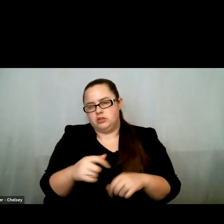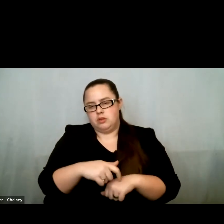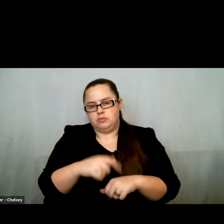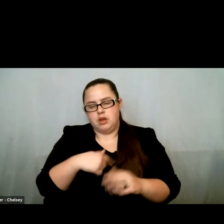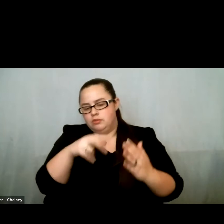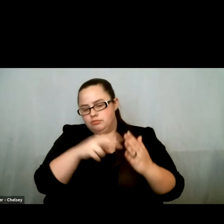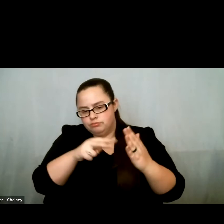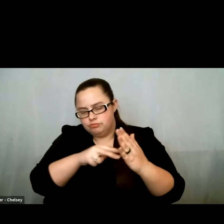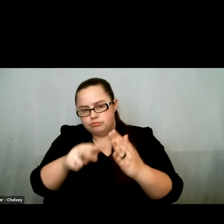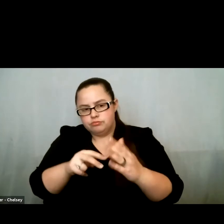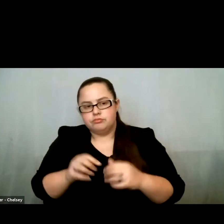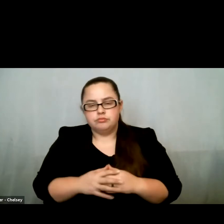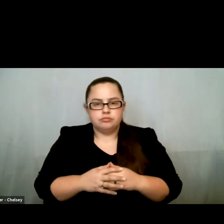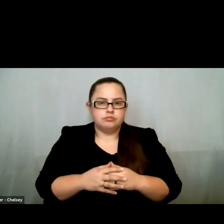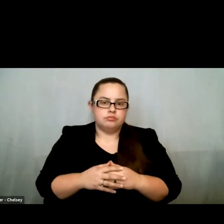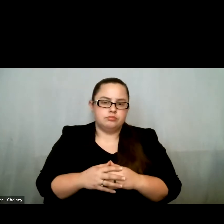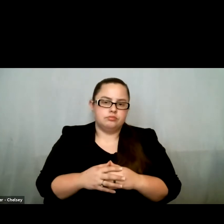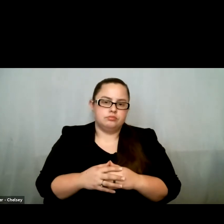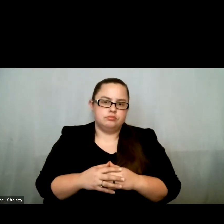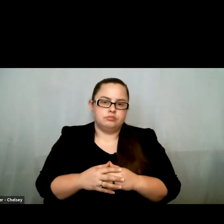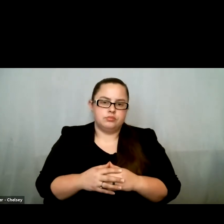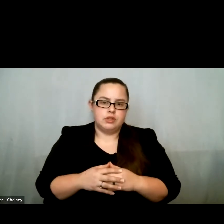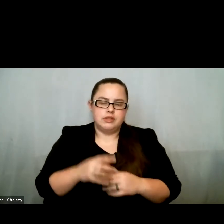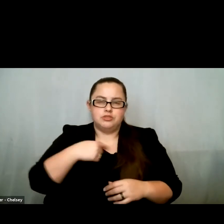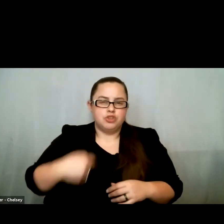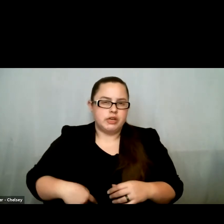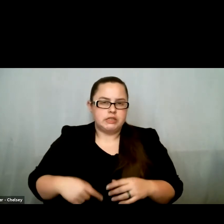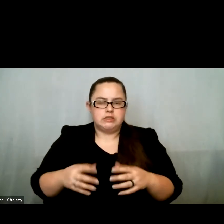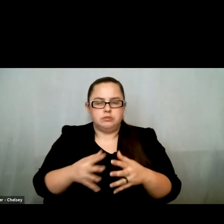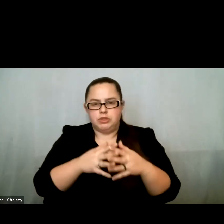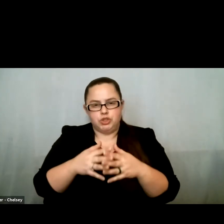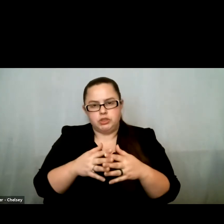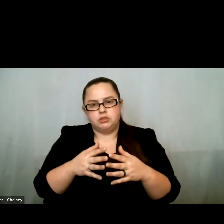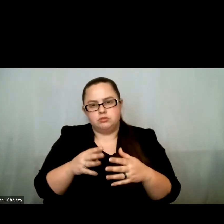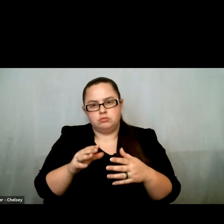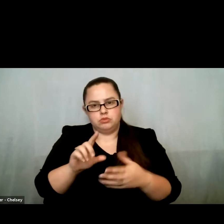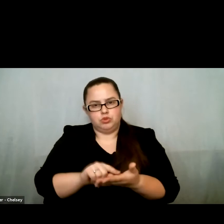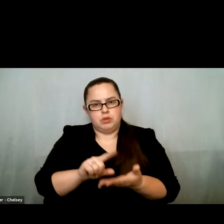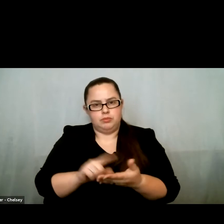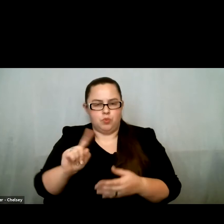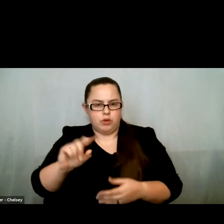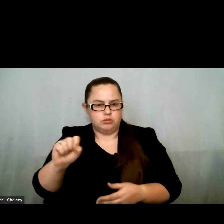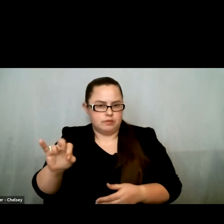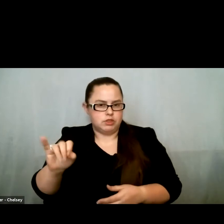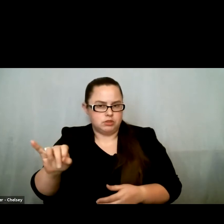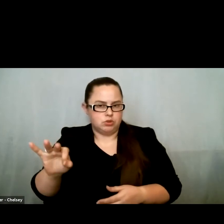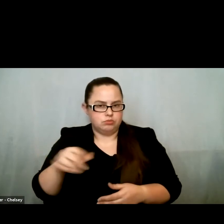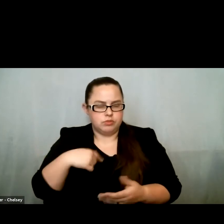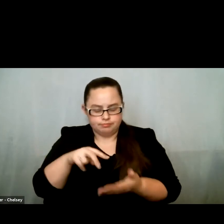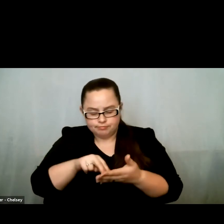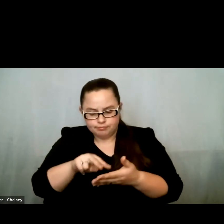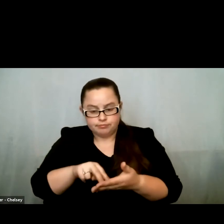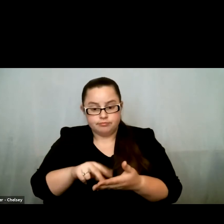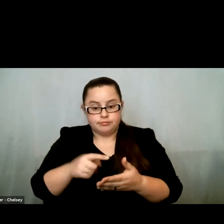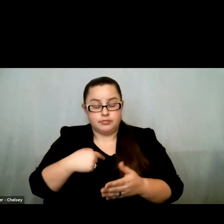it in a Chinese American newspaper out of San Francisco. Okay. How did it hit